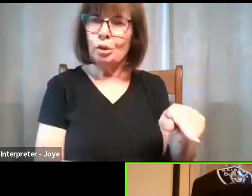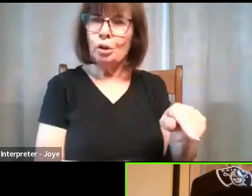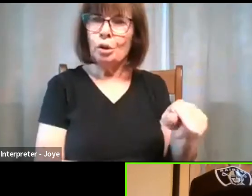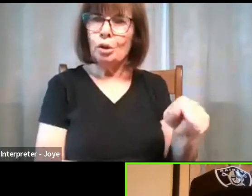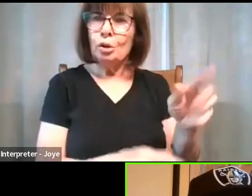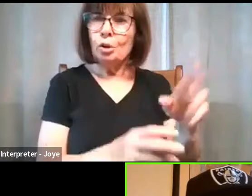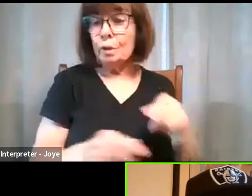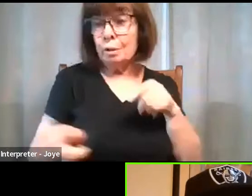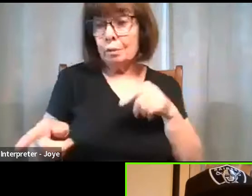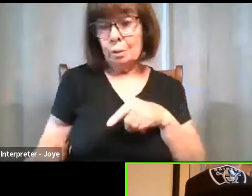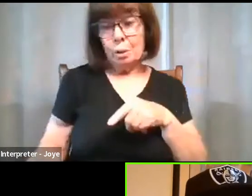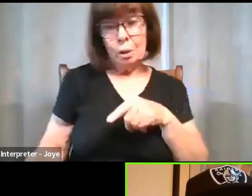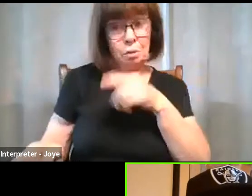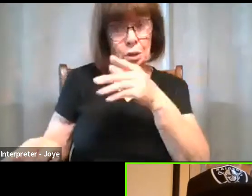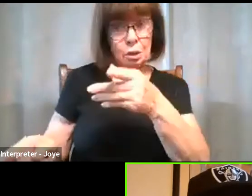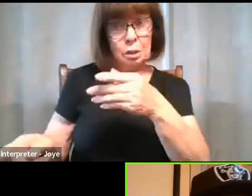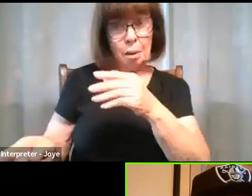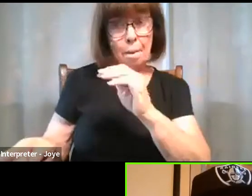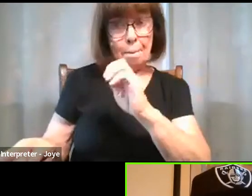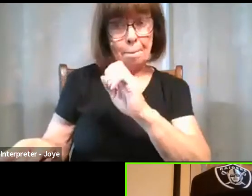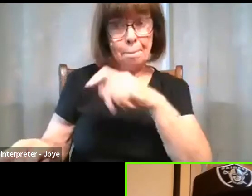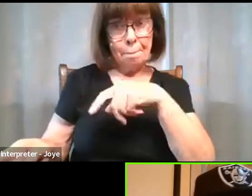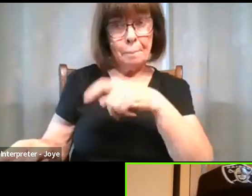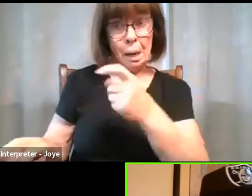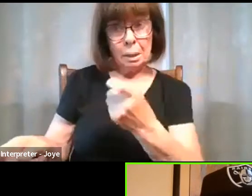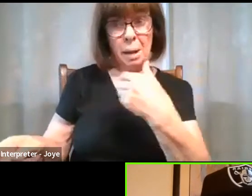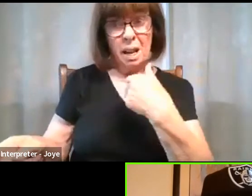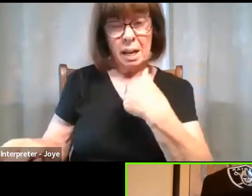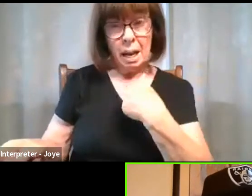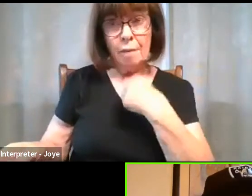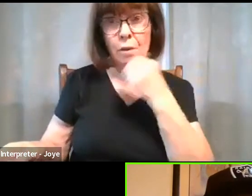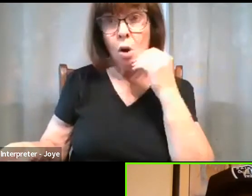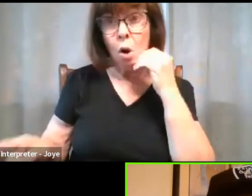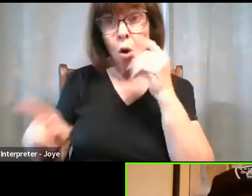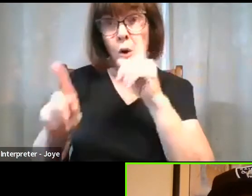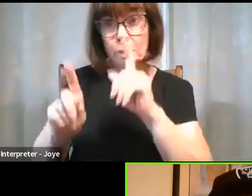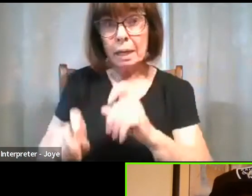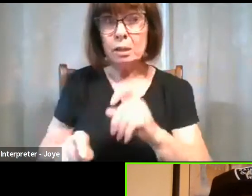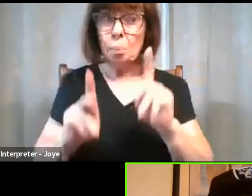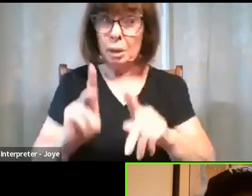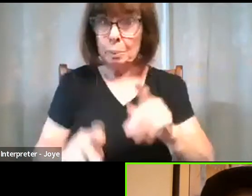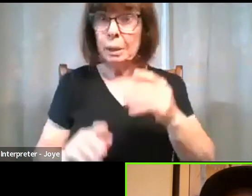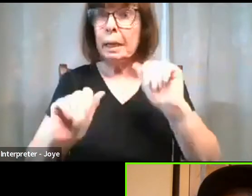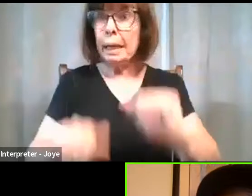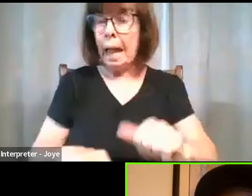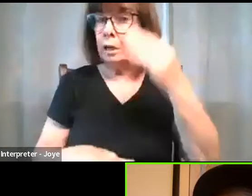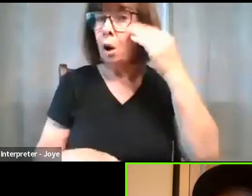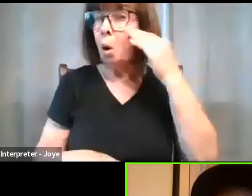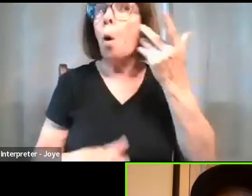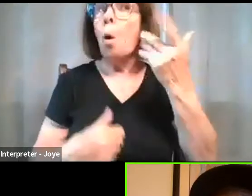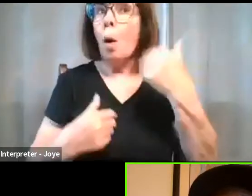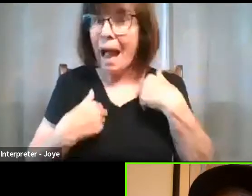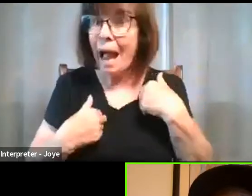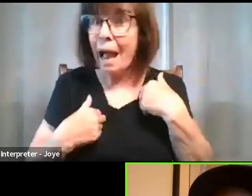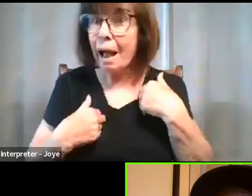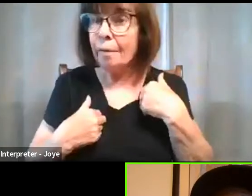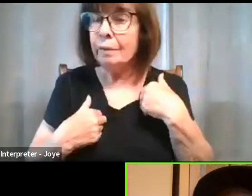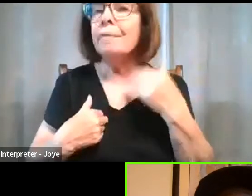test that can give individuals the capacity to know that they are infected and seek treatment at an early stage?